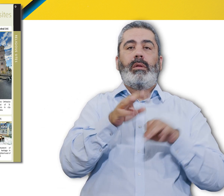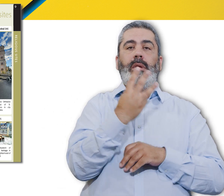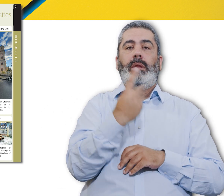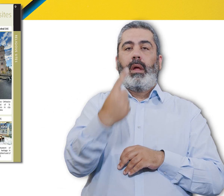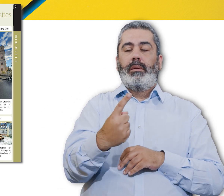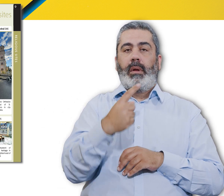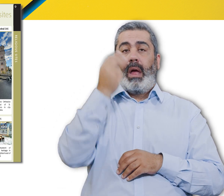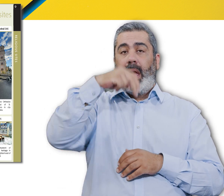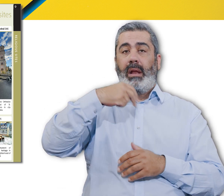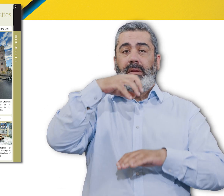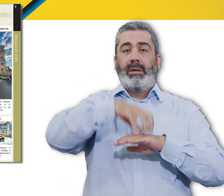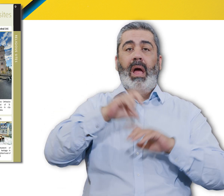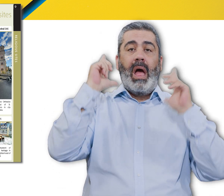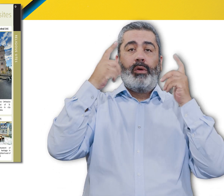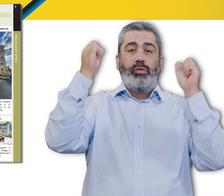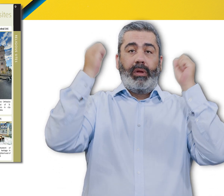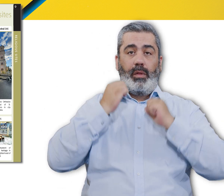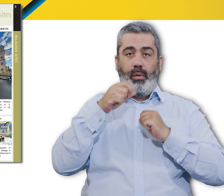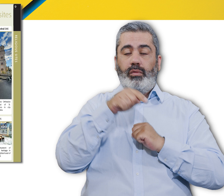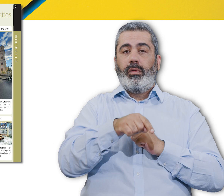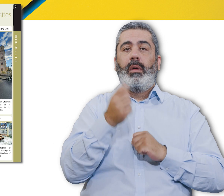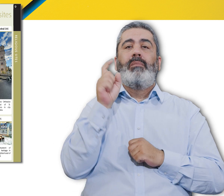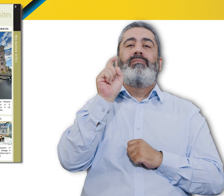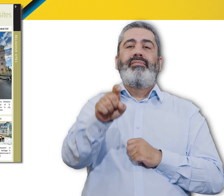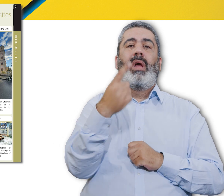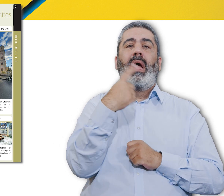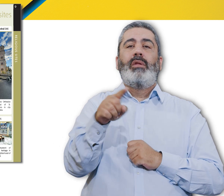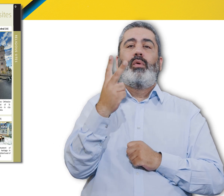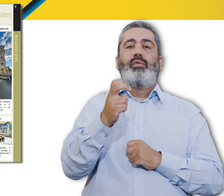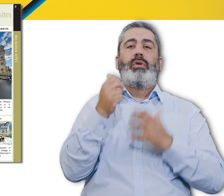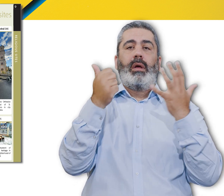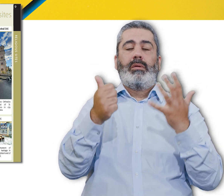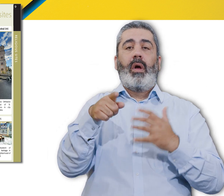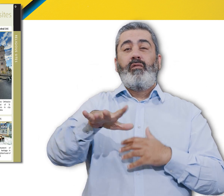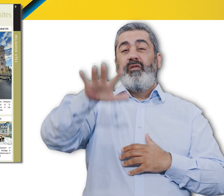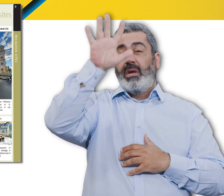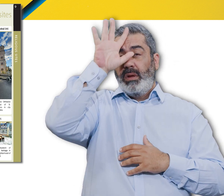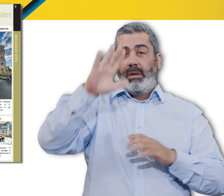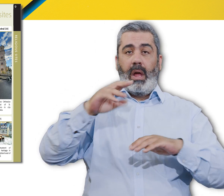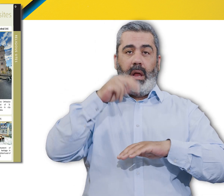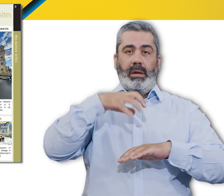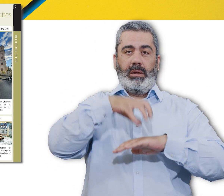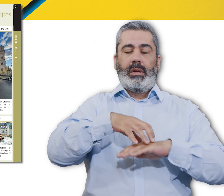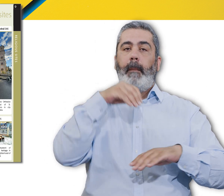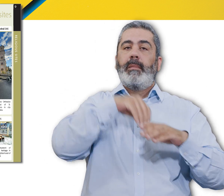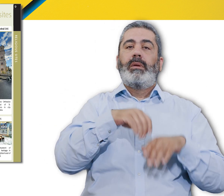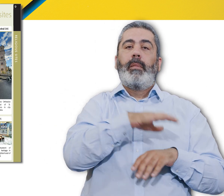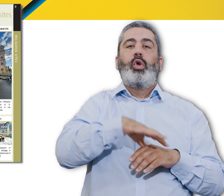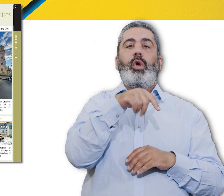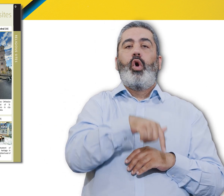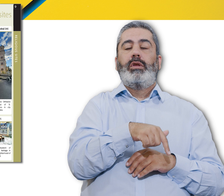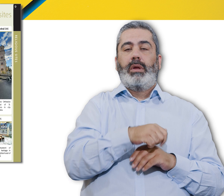Church. Point 31 on the map number 126. It is a basilica church in Gorica Quarter.